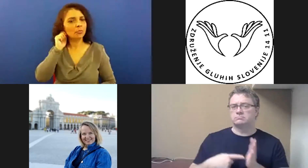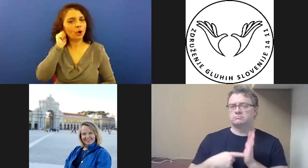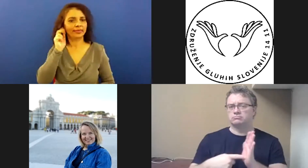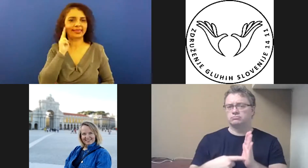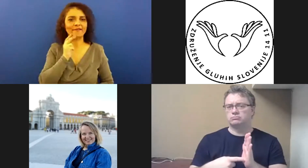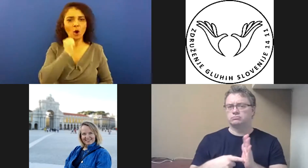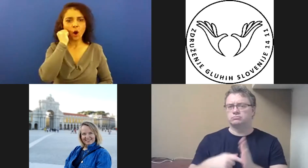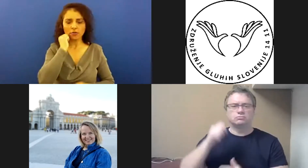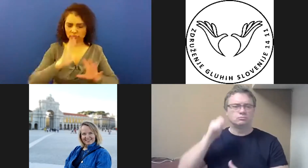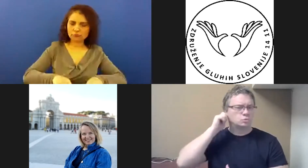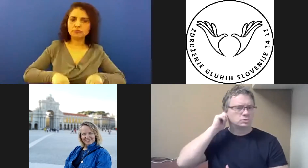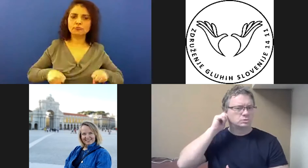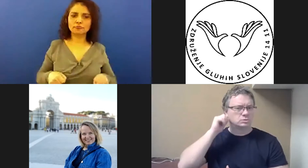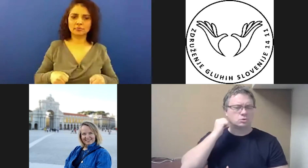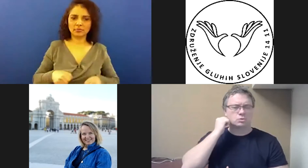I followed my mother's advice.